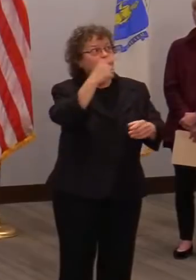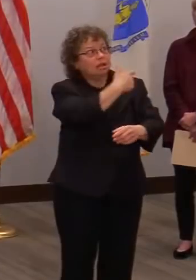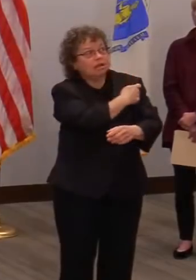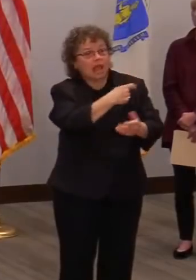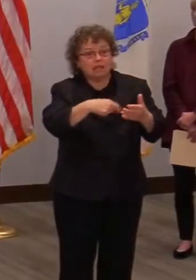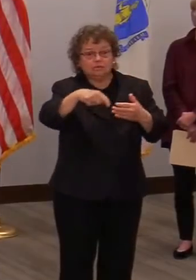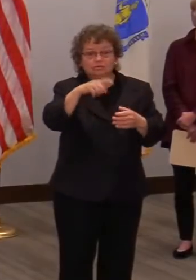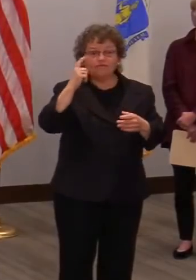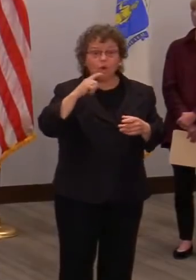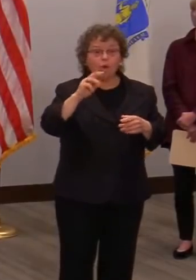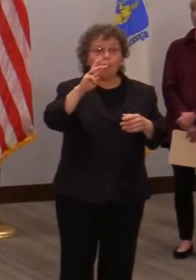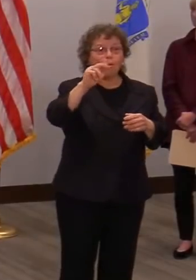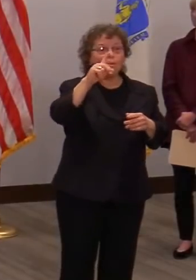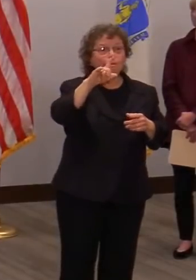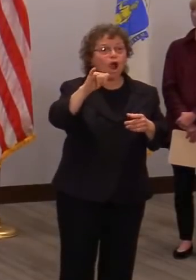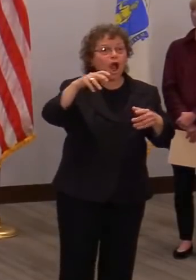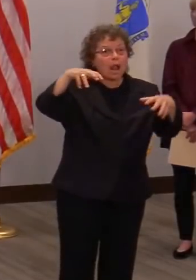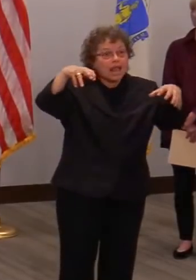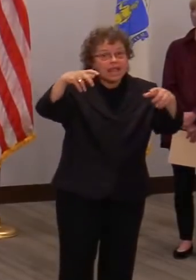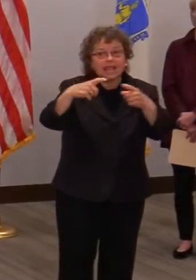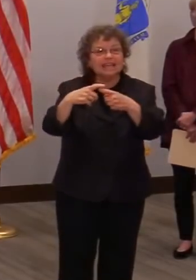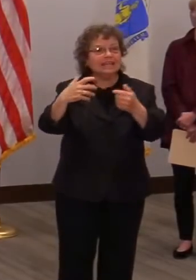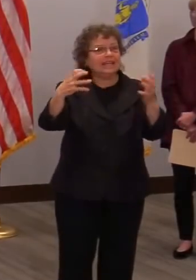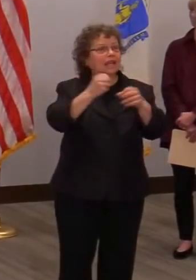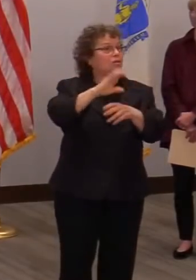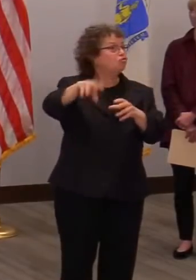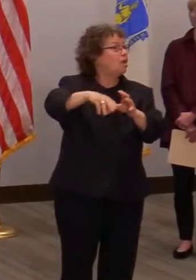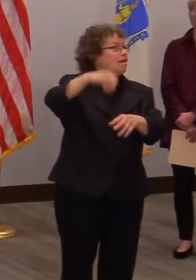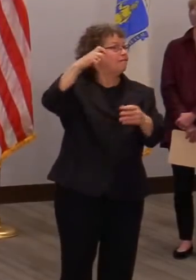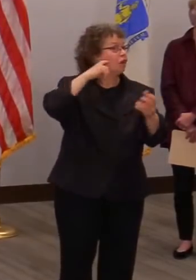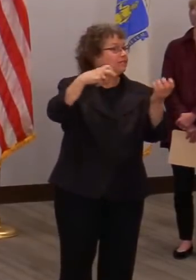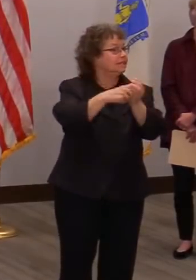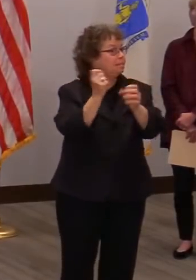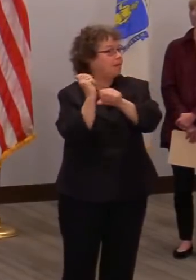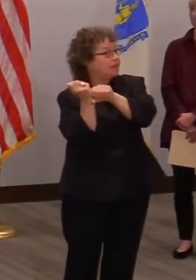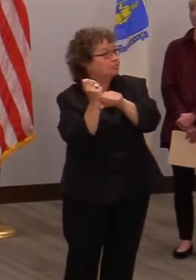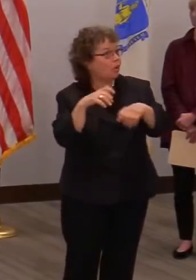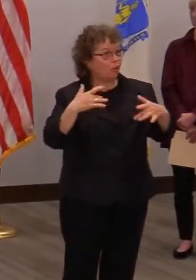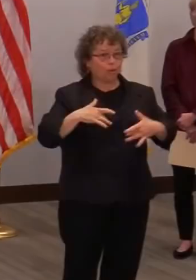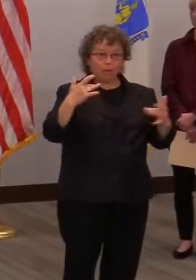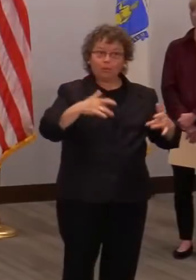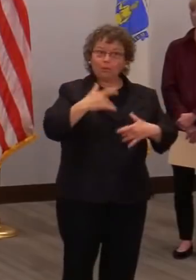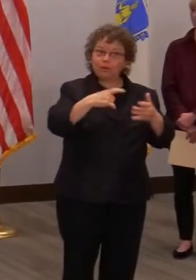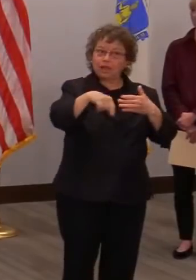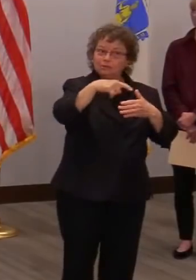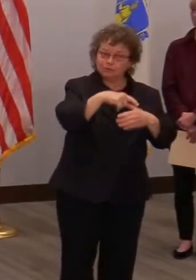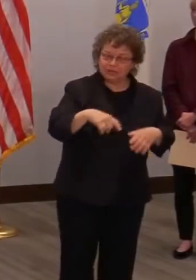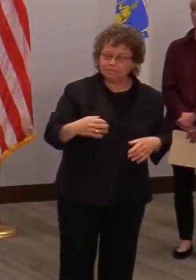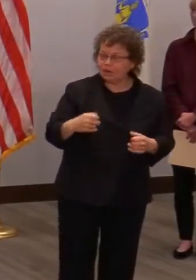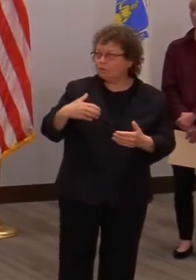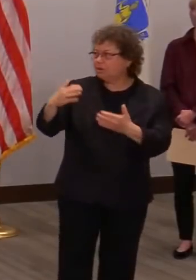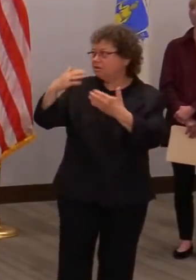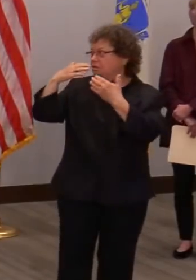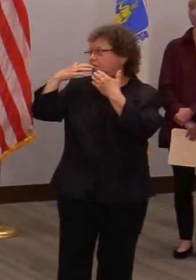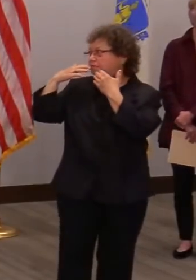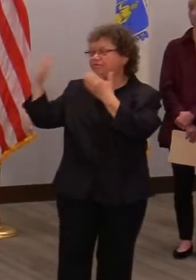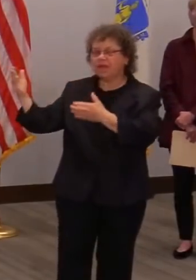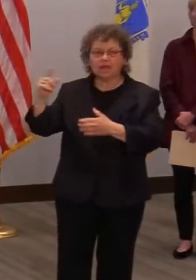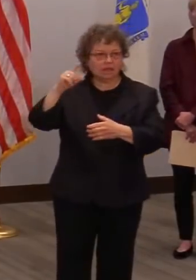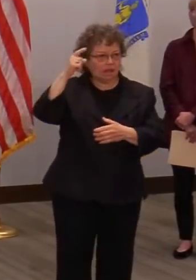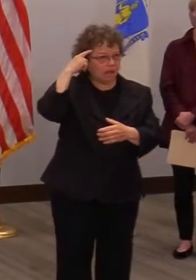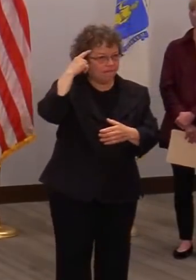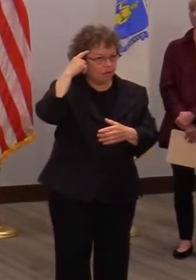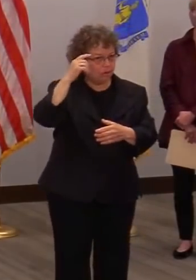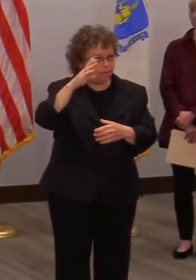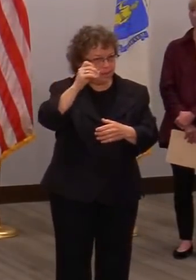everything. I'm excited to be here for a few reasons. One, I want to just start off and I want to just thank Governor Baker. I want to